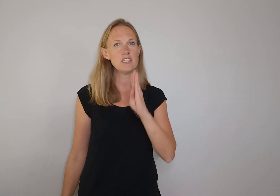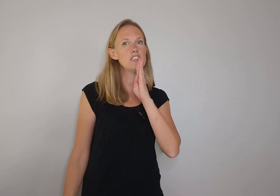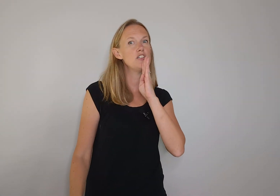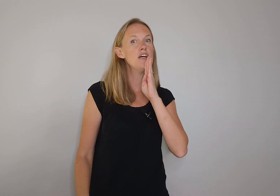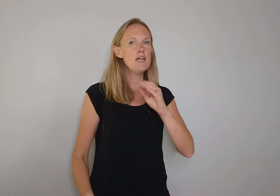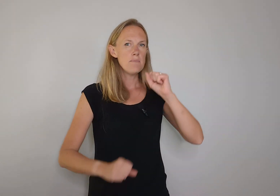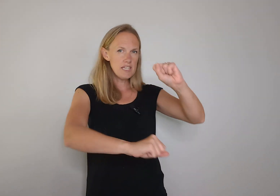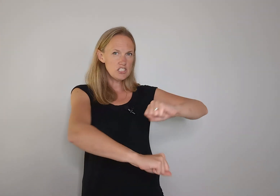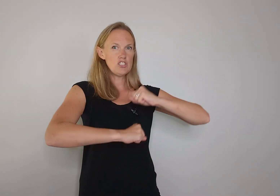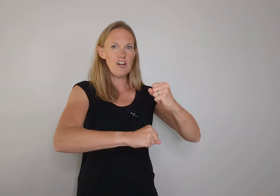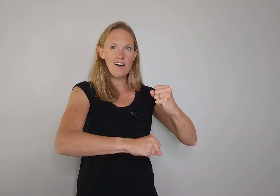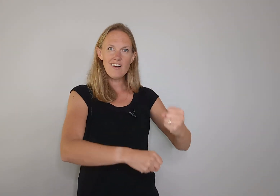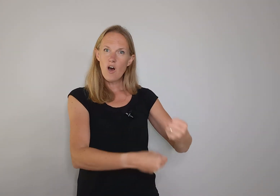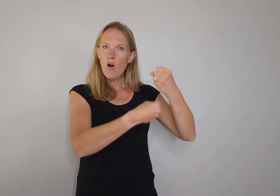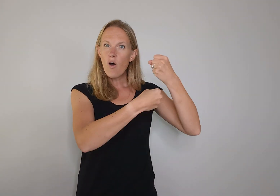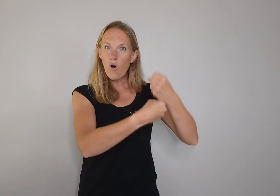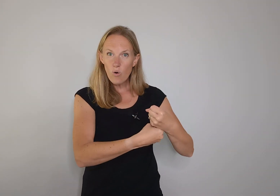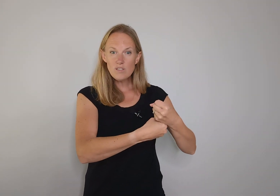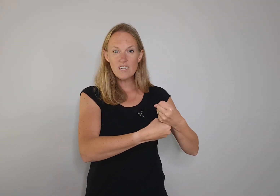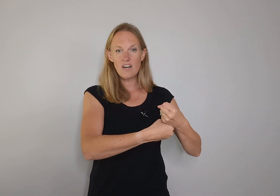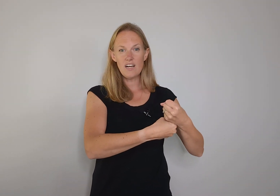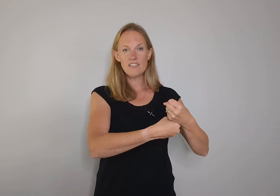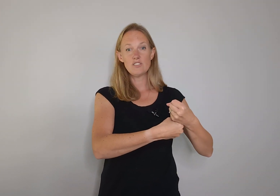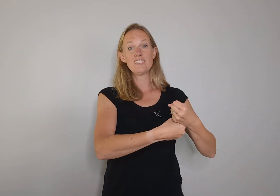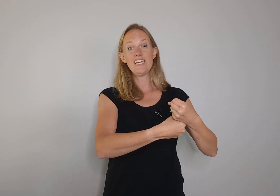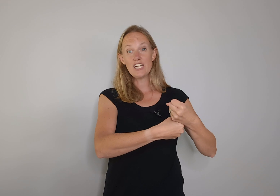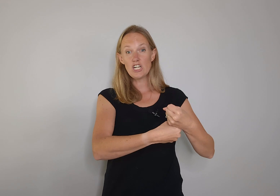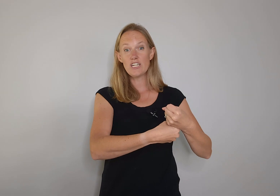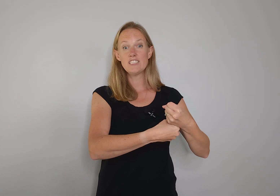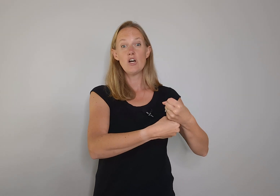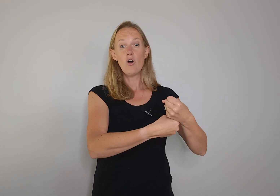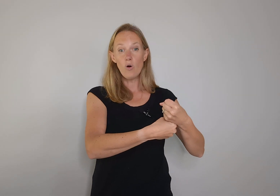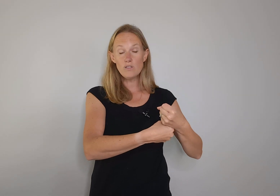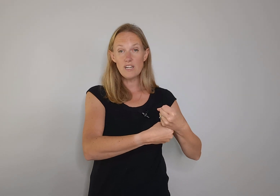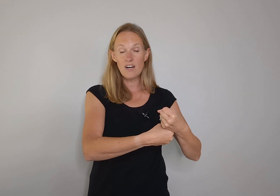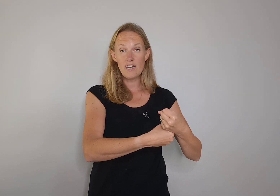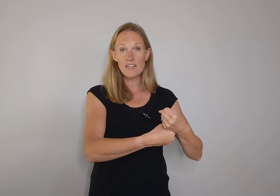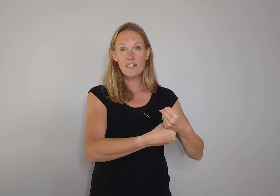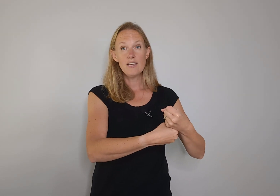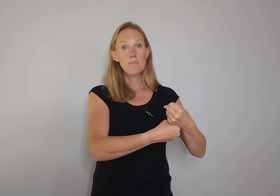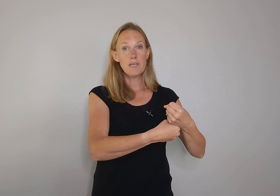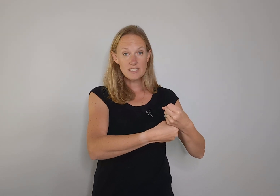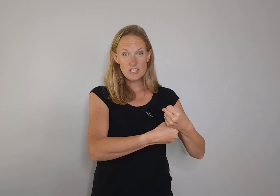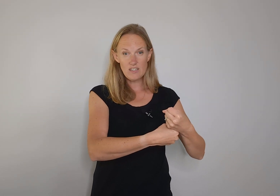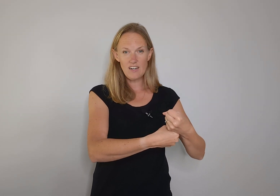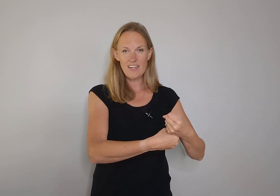going to do be strong, hold on, take courage, hold on, be strong, and